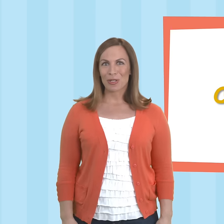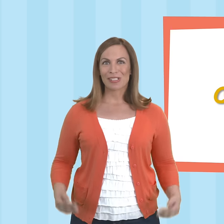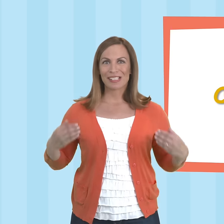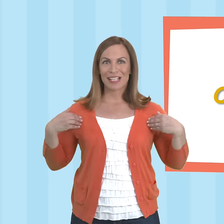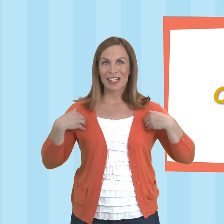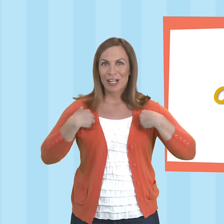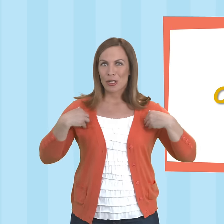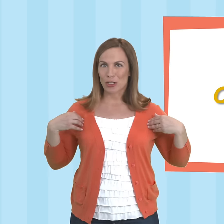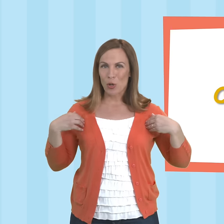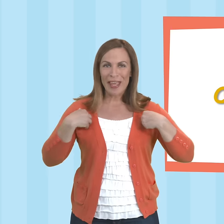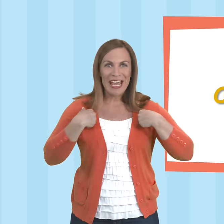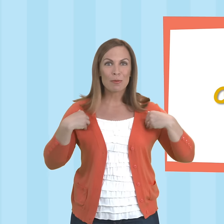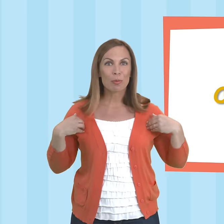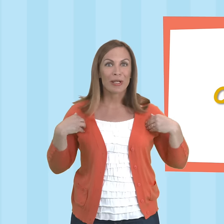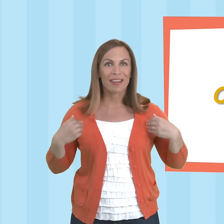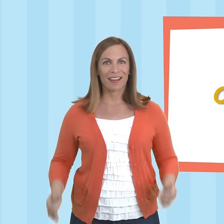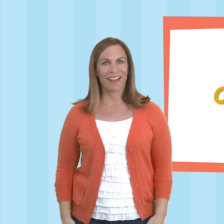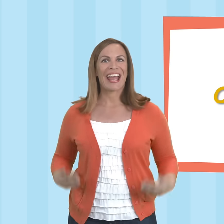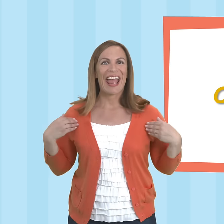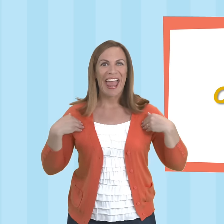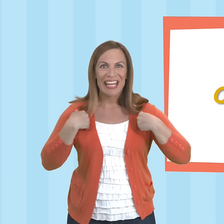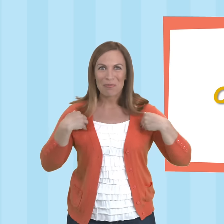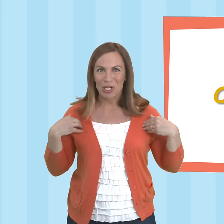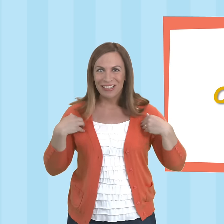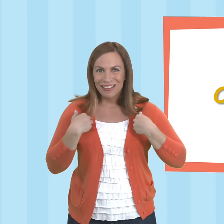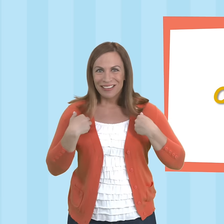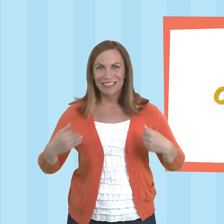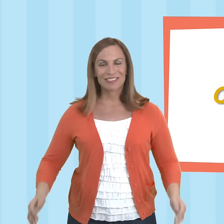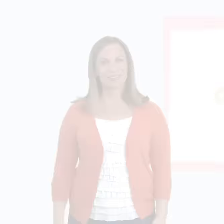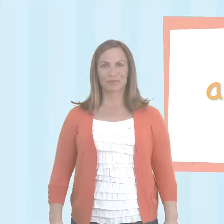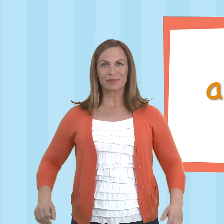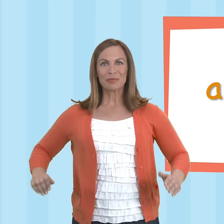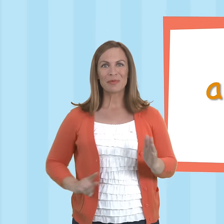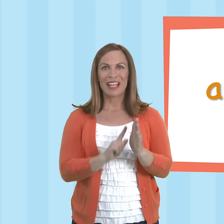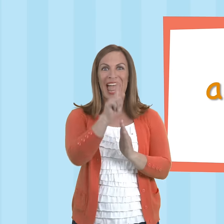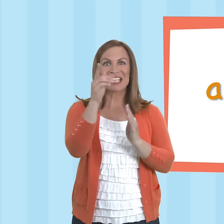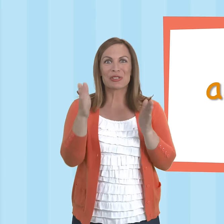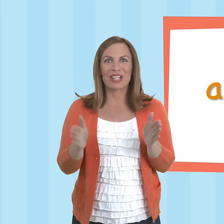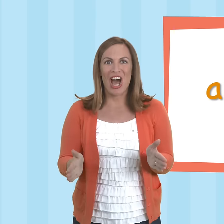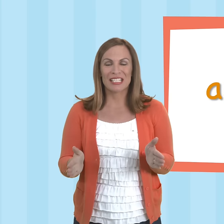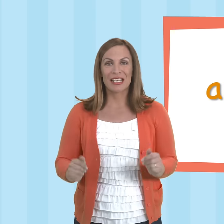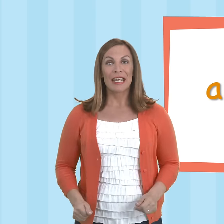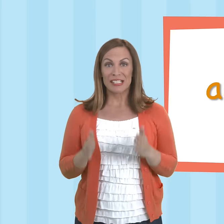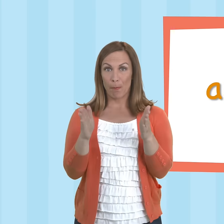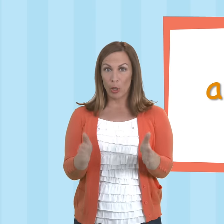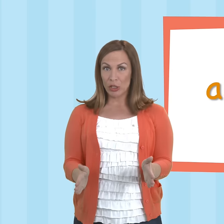Animals. Show the animal breathing. Animal. Astronaut. It's a